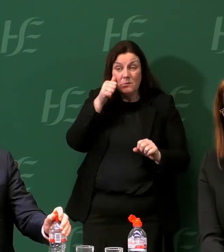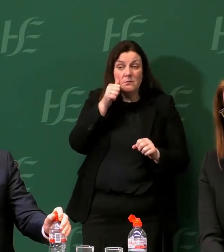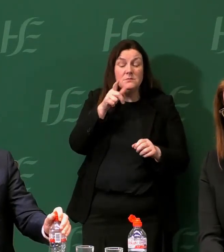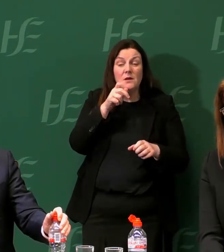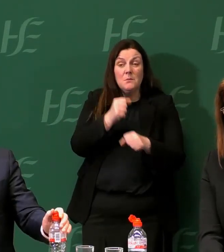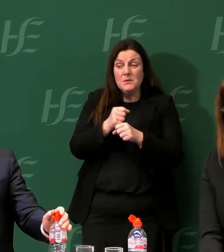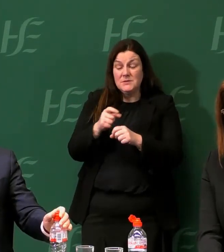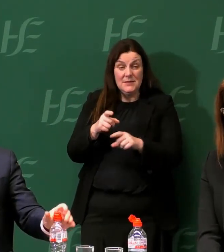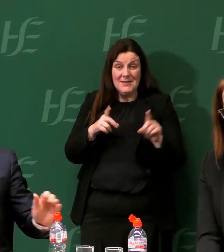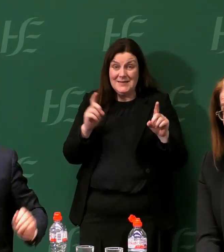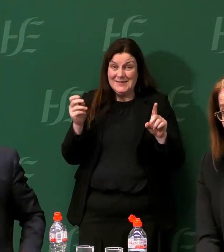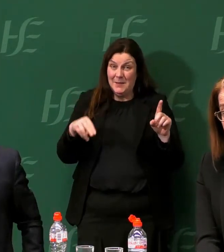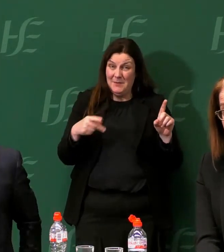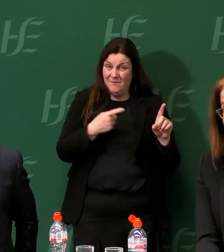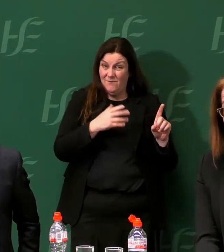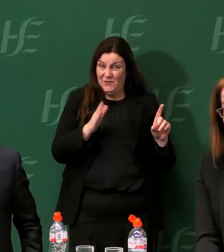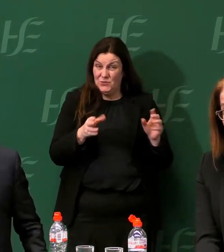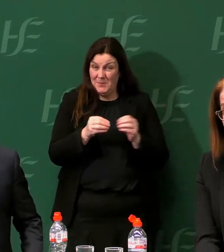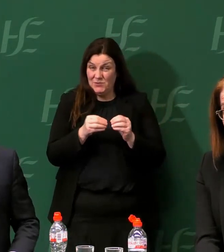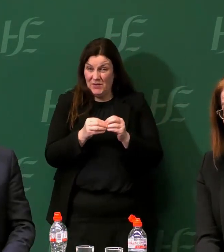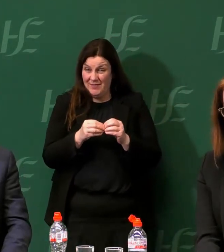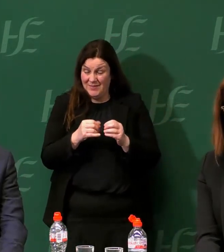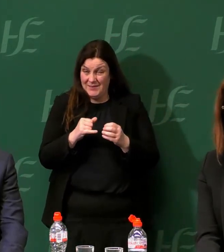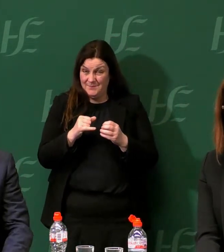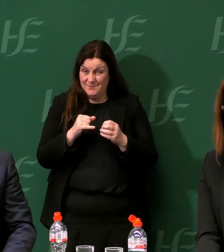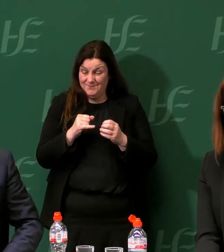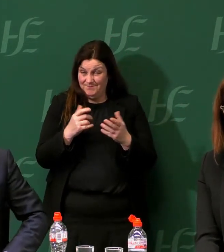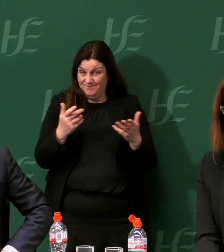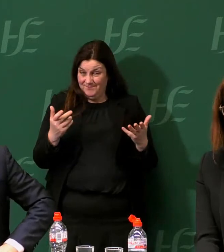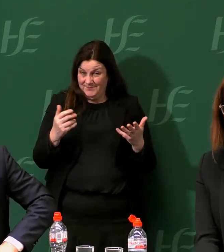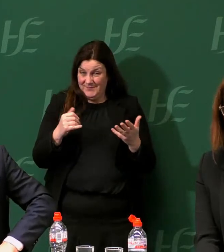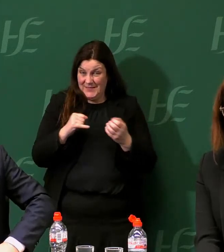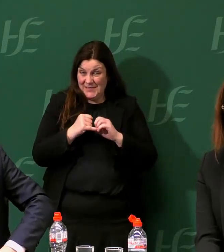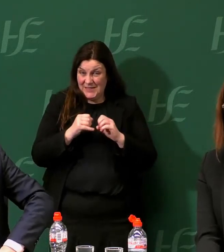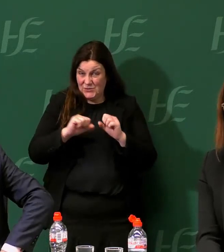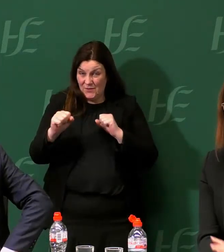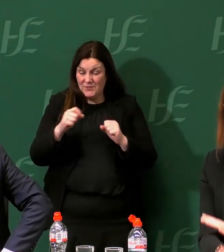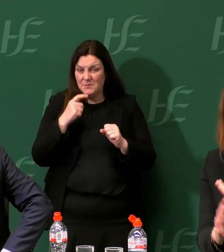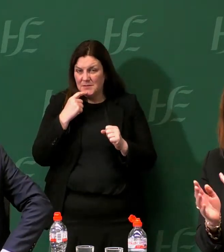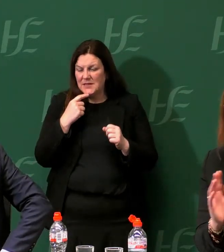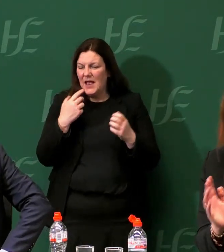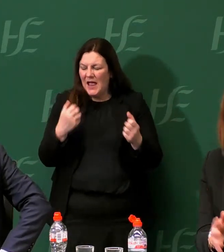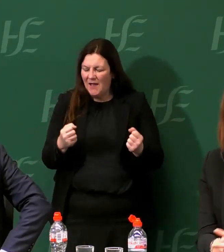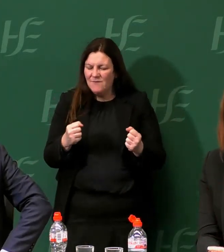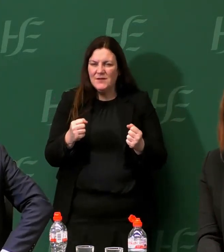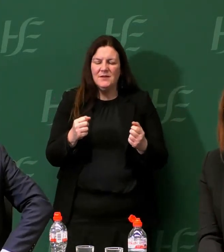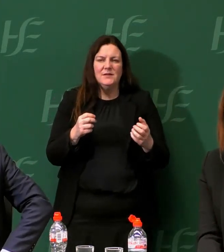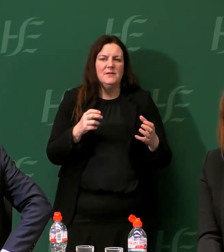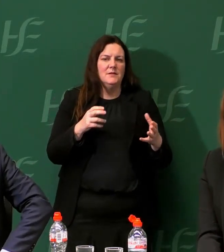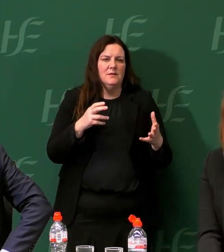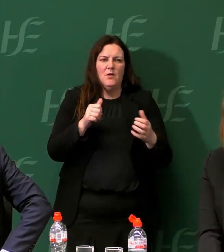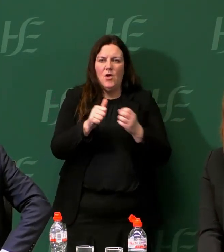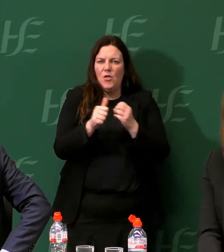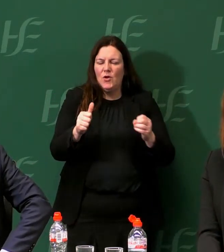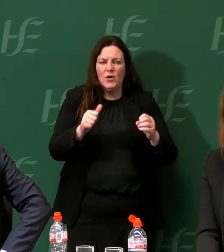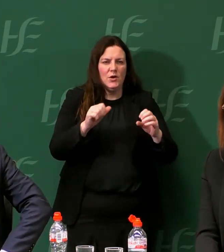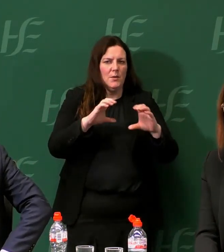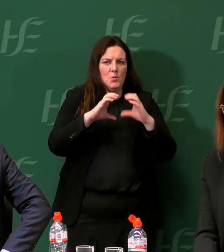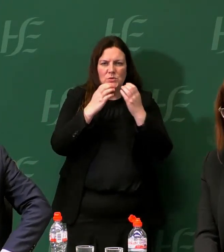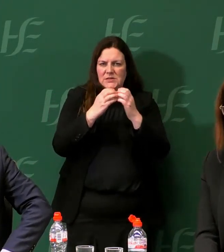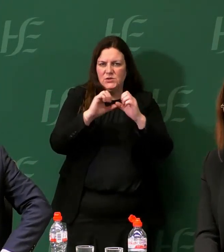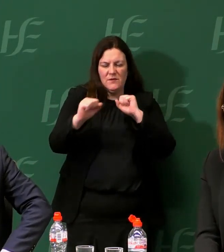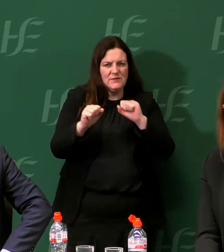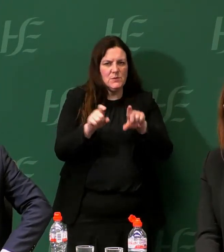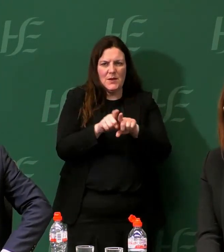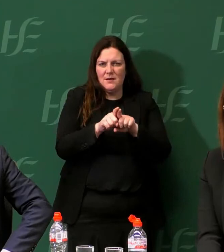Damian mentioned, the testing service puts a huge pressure on our community services that's run through our CHO. So it all plays off each other, but staff, the